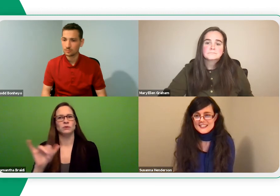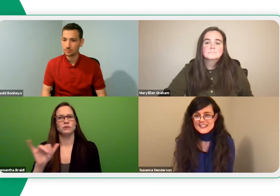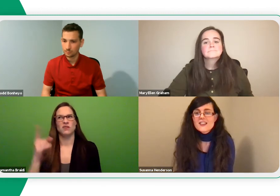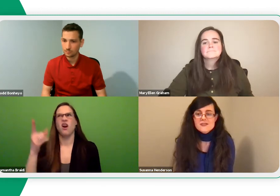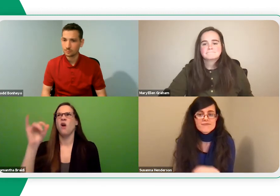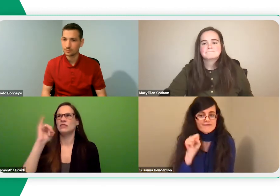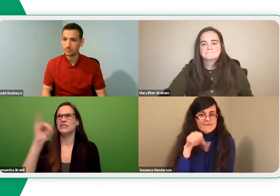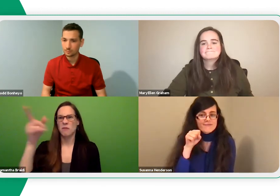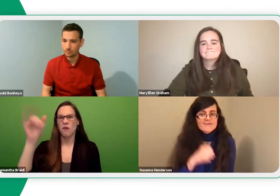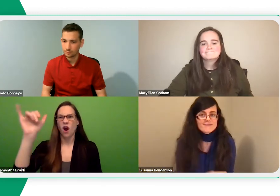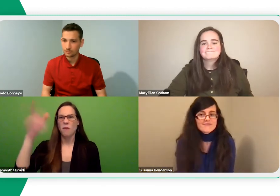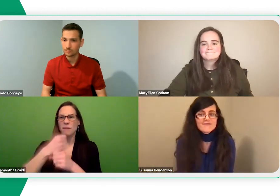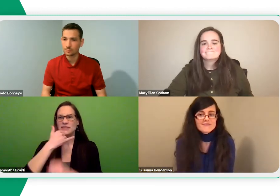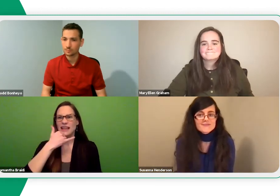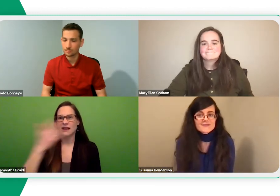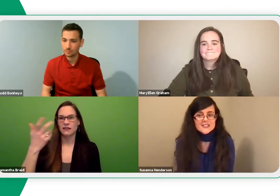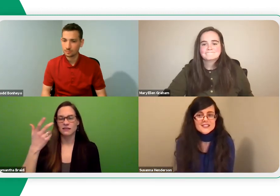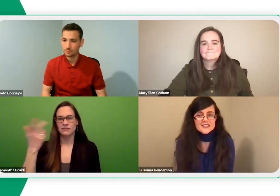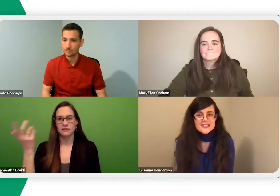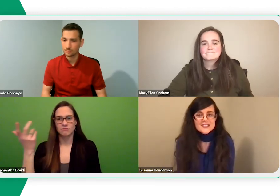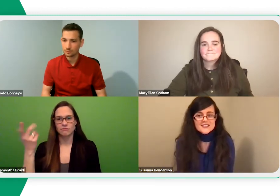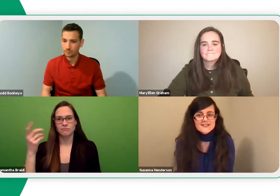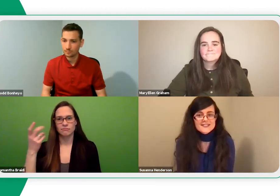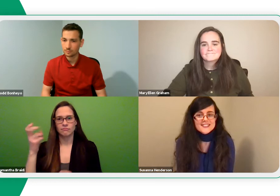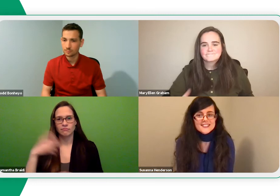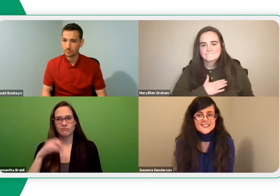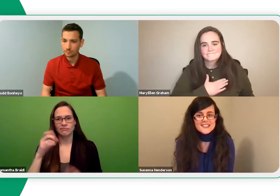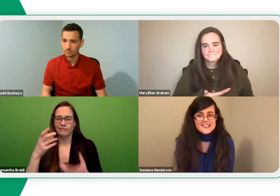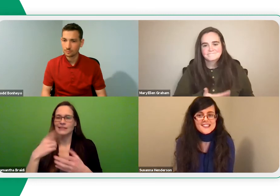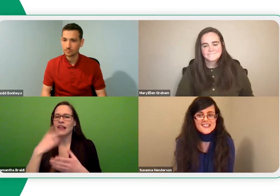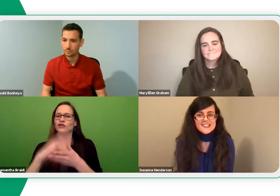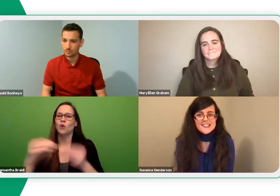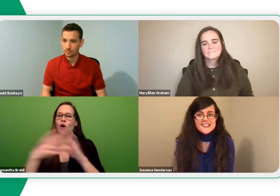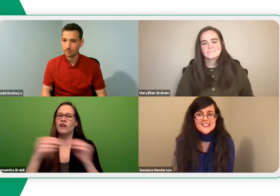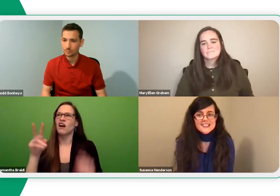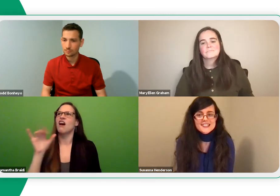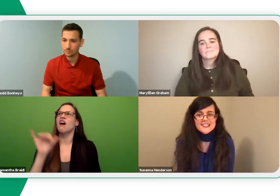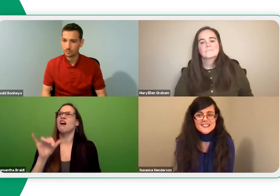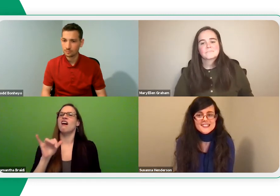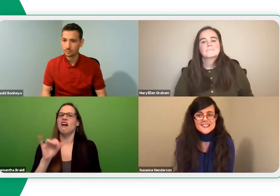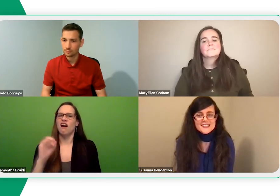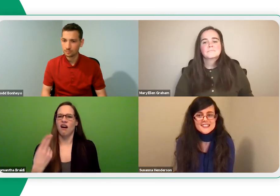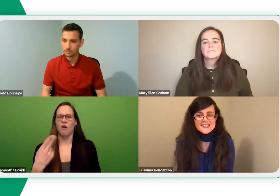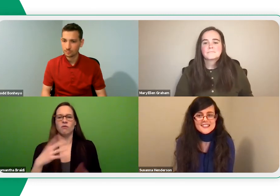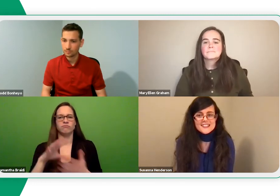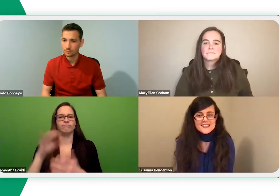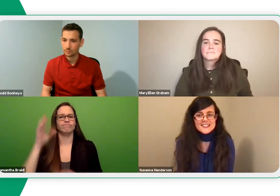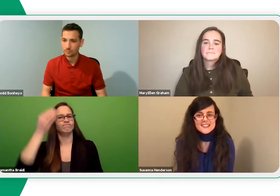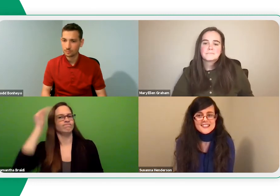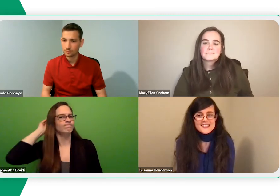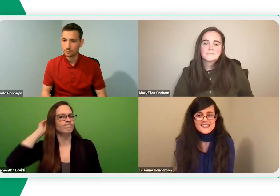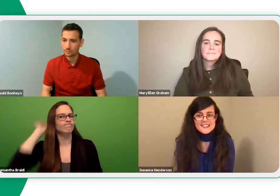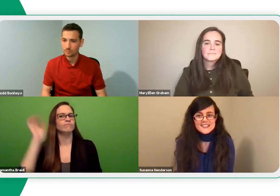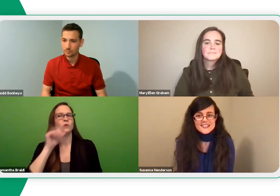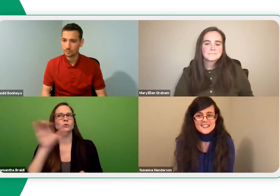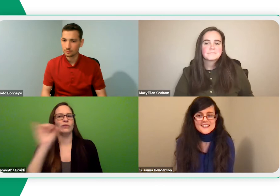learn the best when a teacher makes a mistake. They say, oh, wow, you got that wrong too. Mary Ellen says, yeah, that